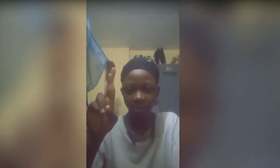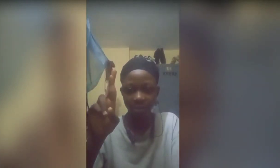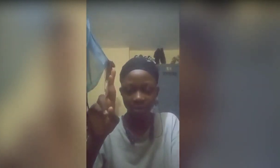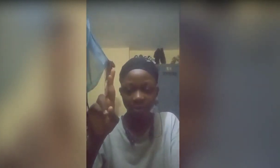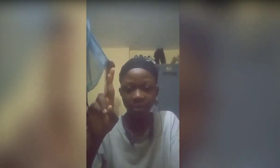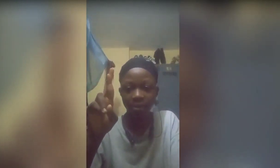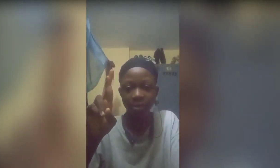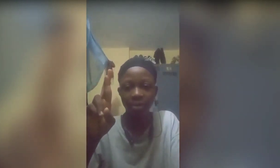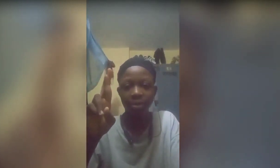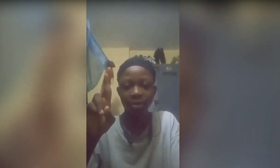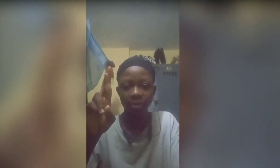S,